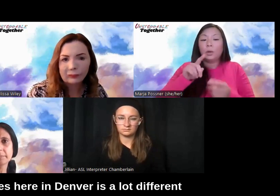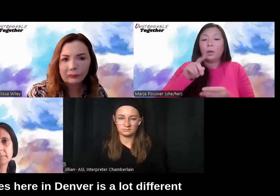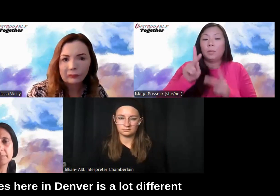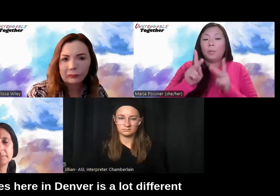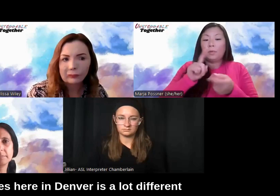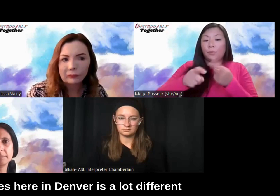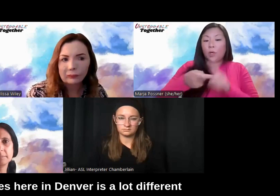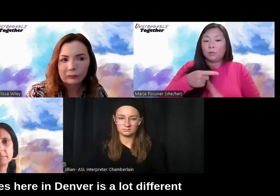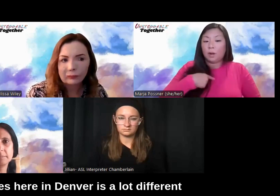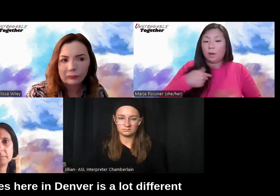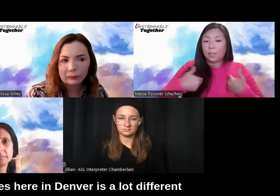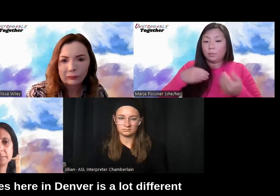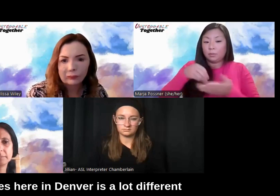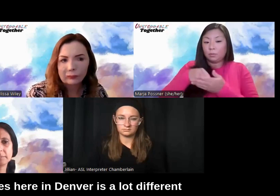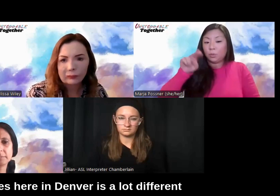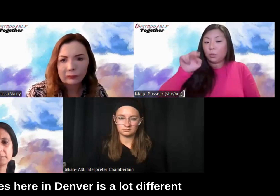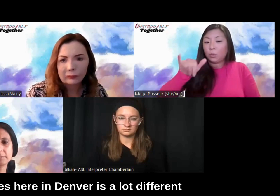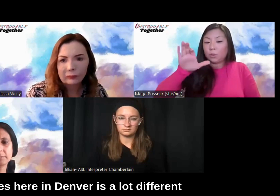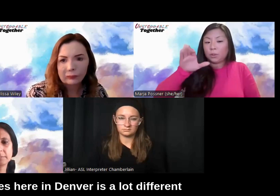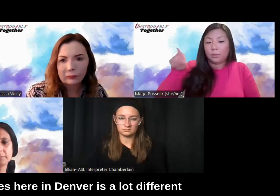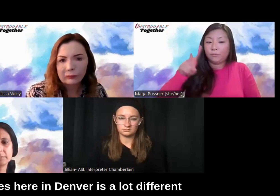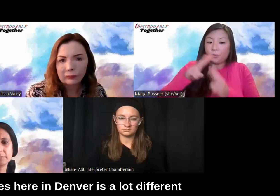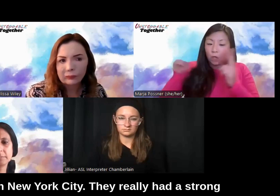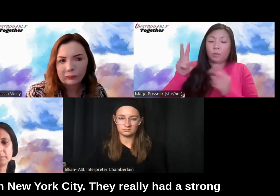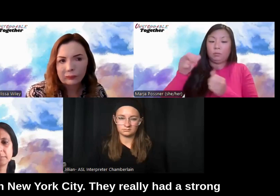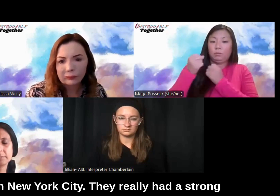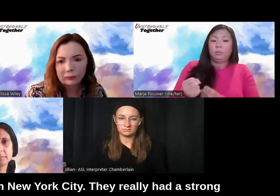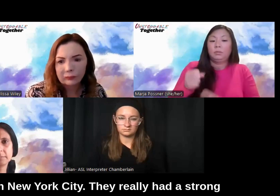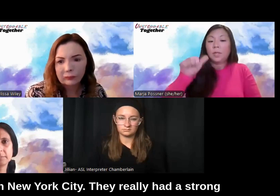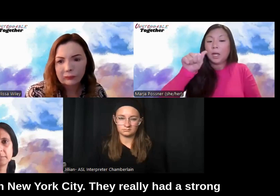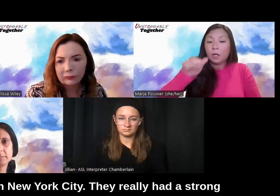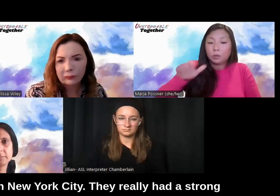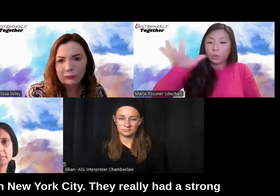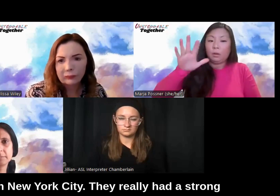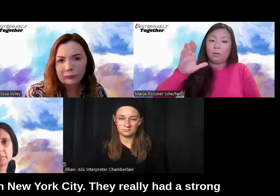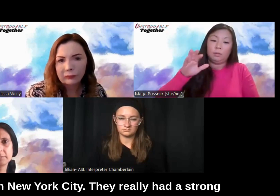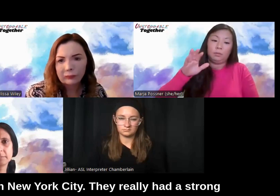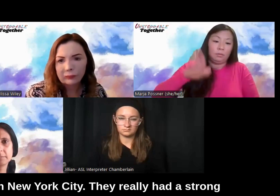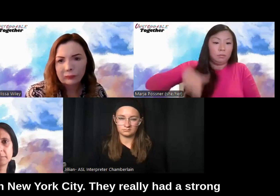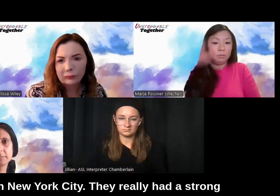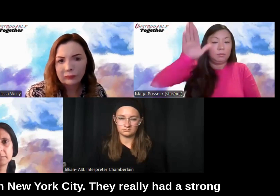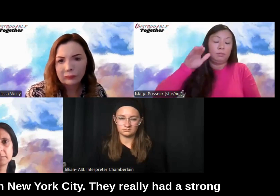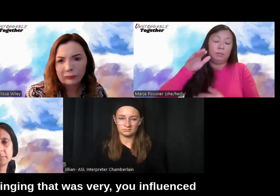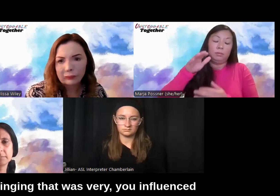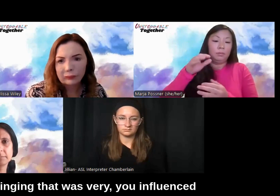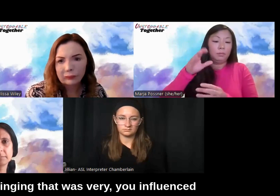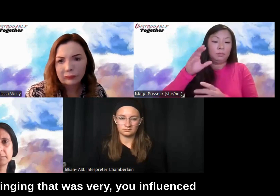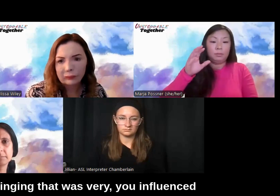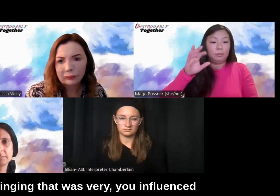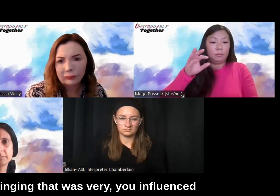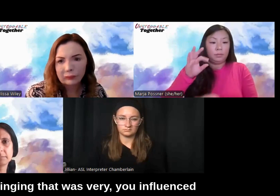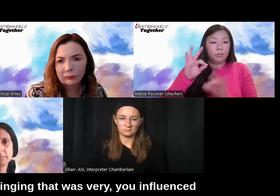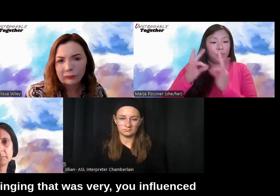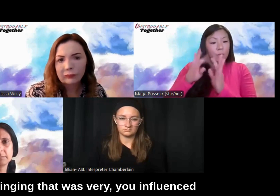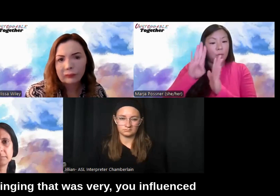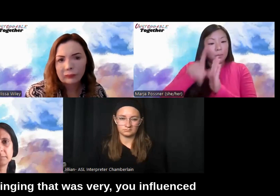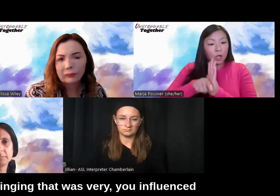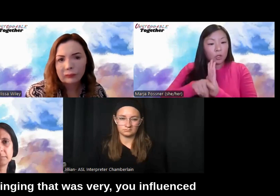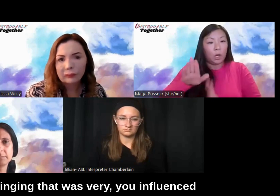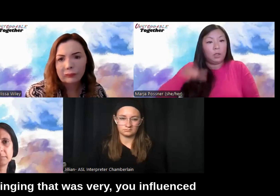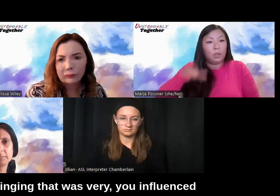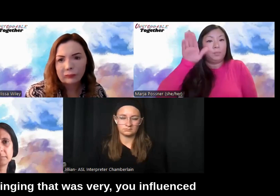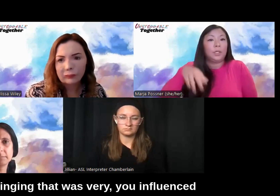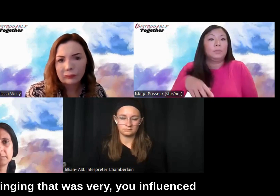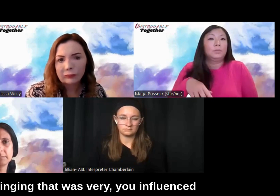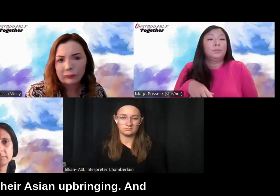and those shared experiences here in Denver is a lot different than my friends in New York City. They really had a strong cultural upbringing that